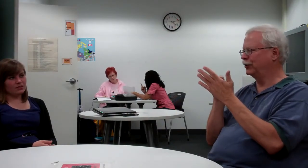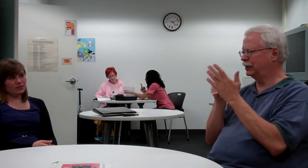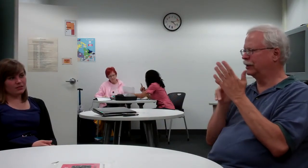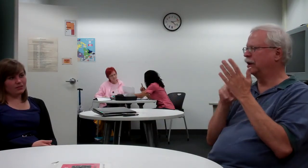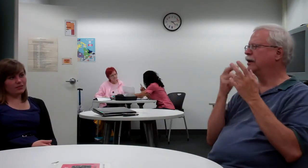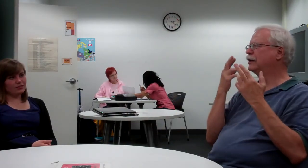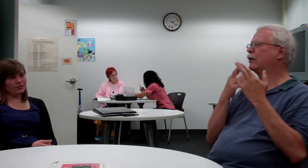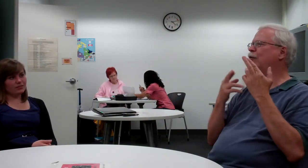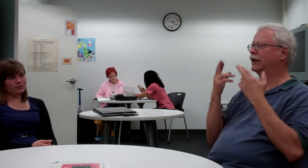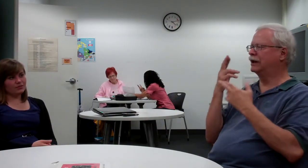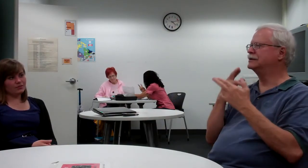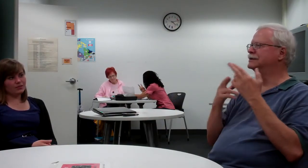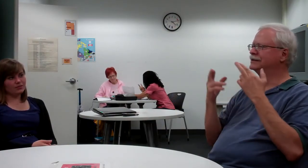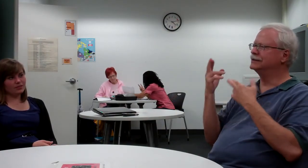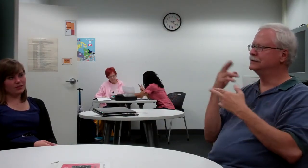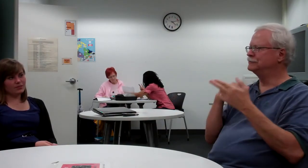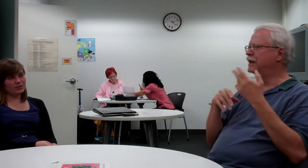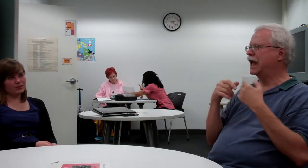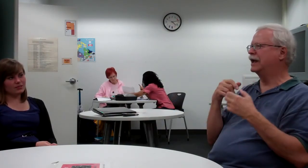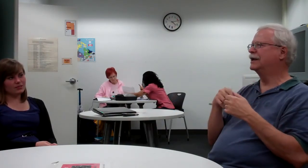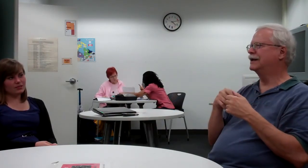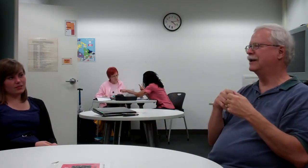and learn and realize what's...